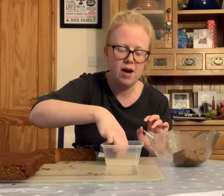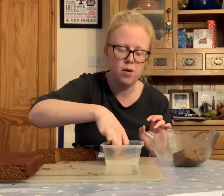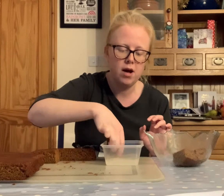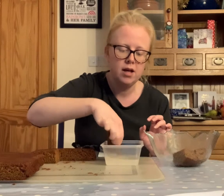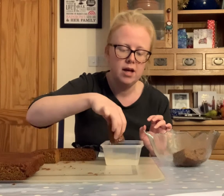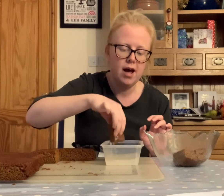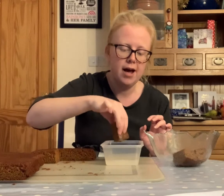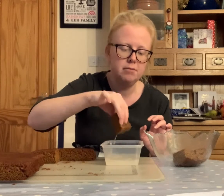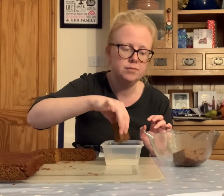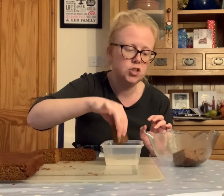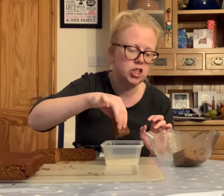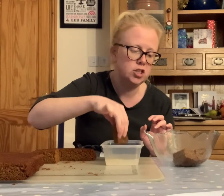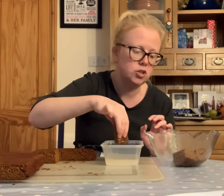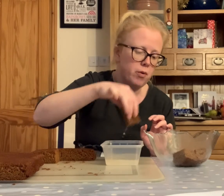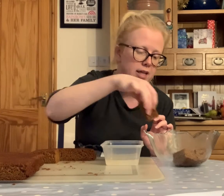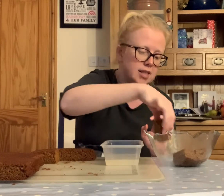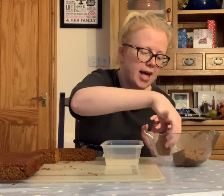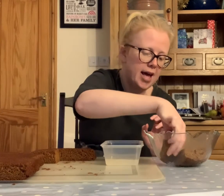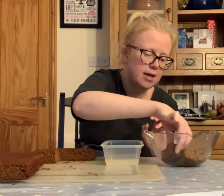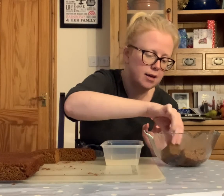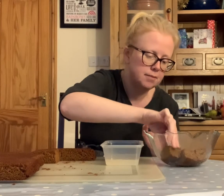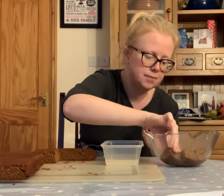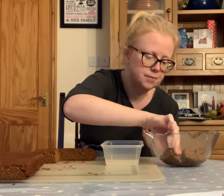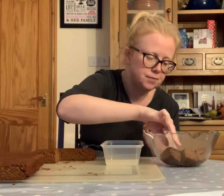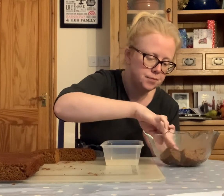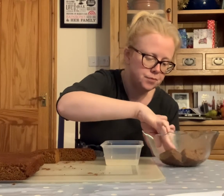our gingerbread cake.